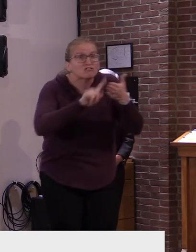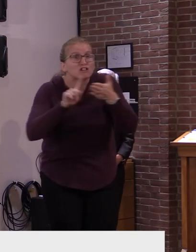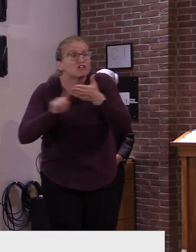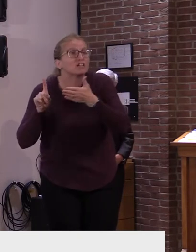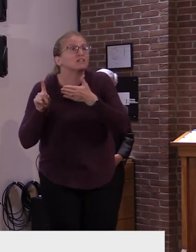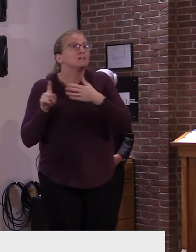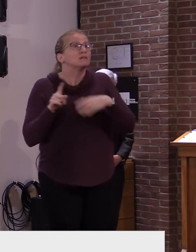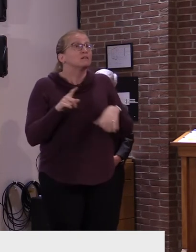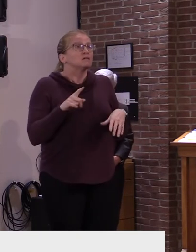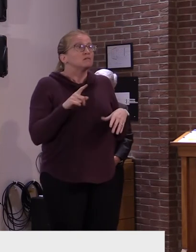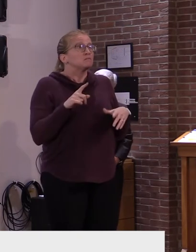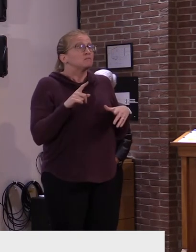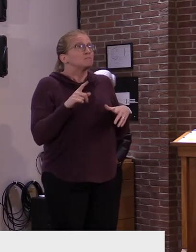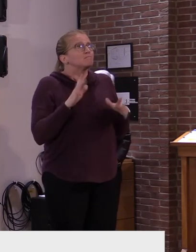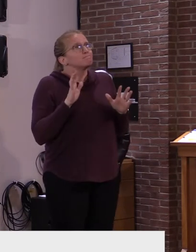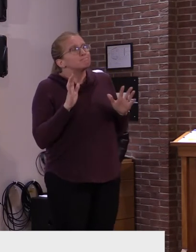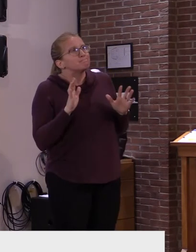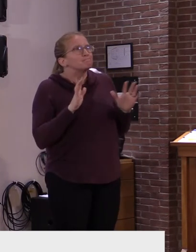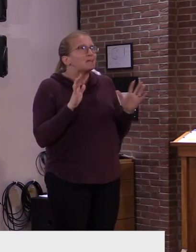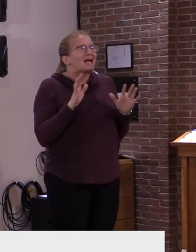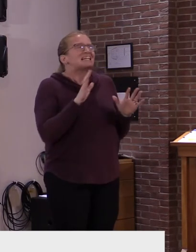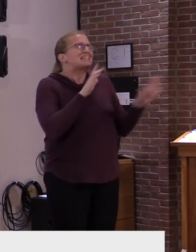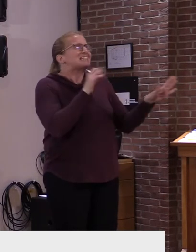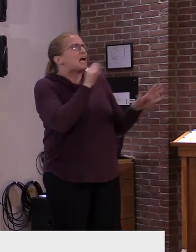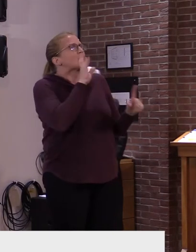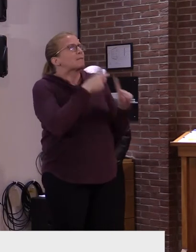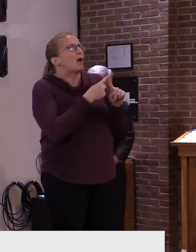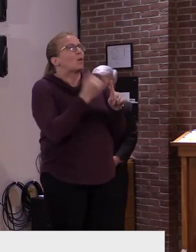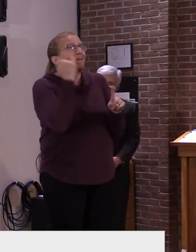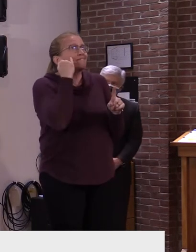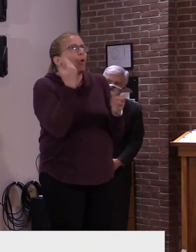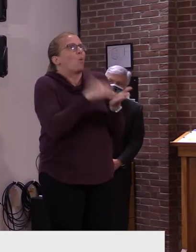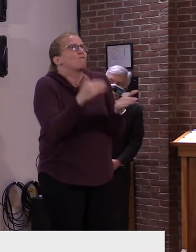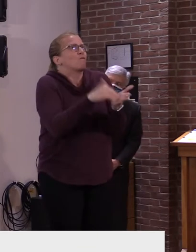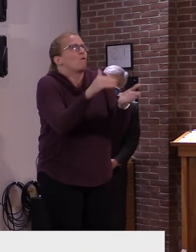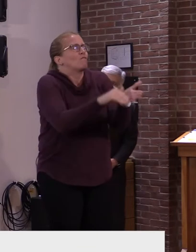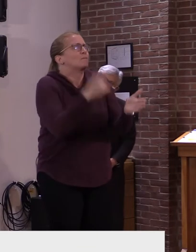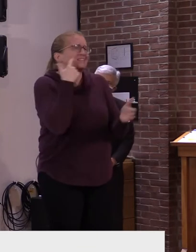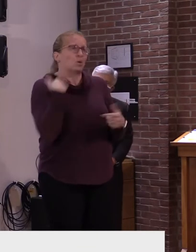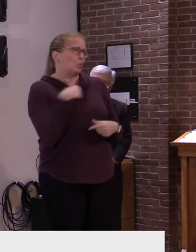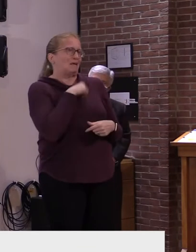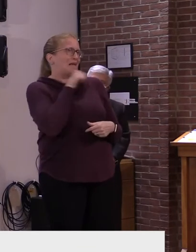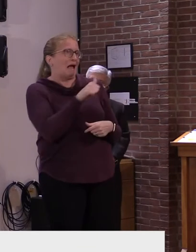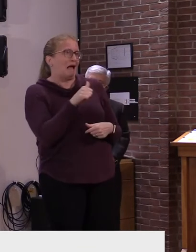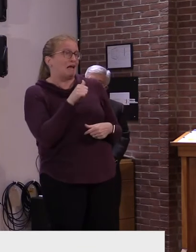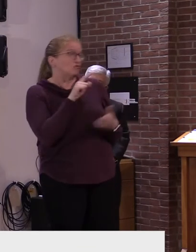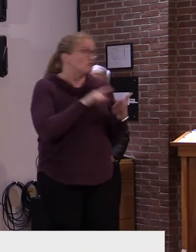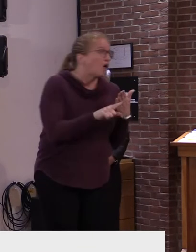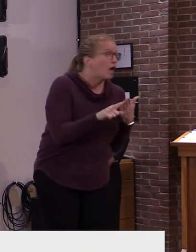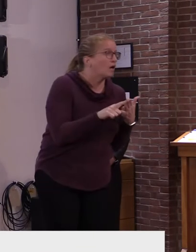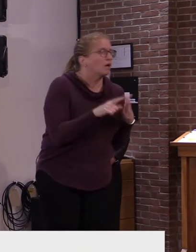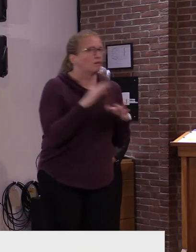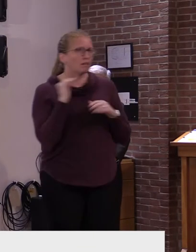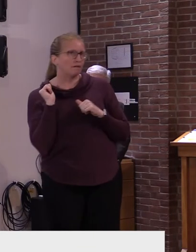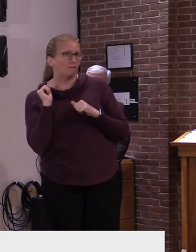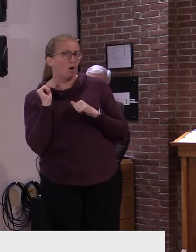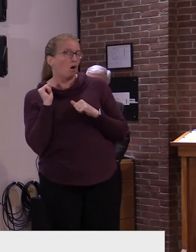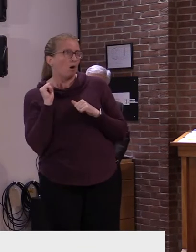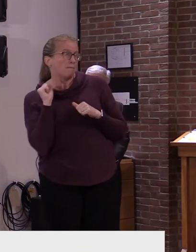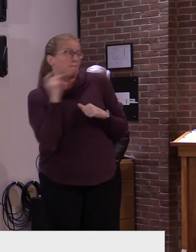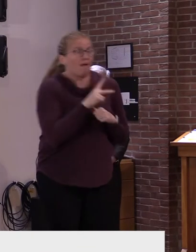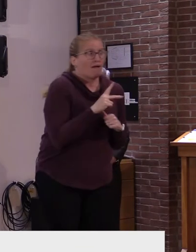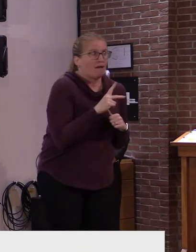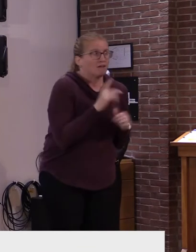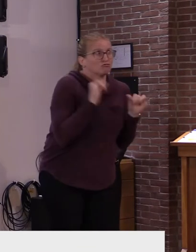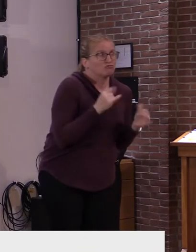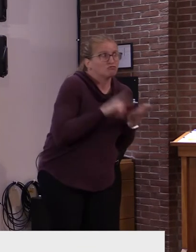were we're not really talking about repetitive violations because we're not going back to check on folks that have been on the radar before but